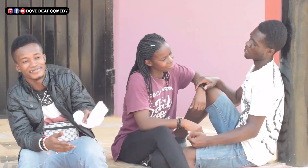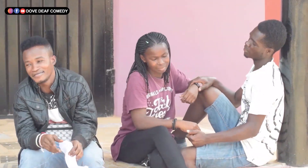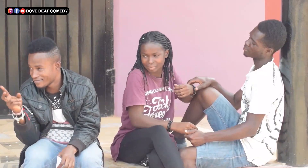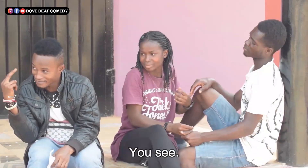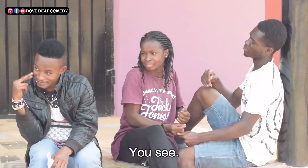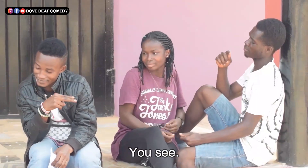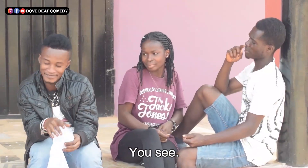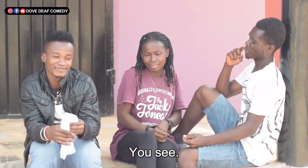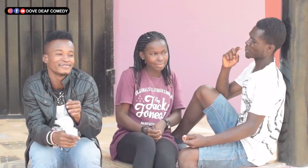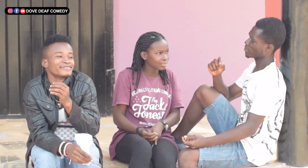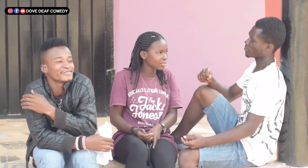You see.